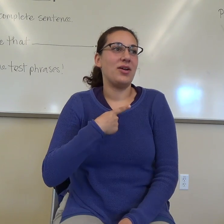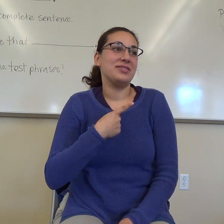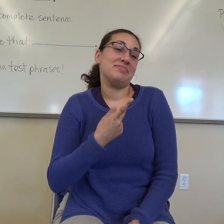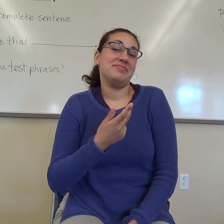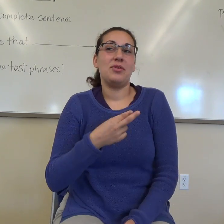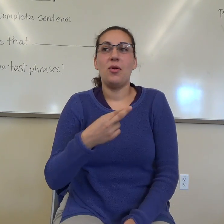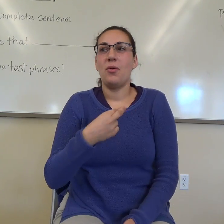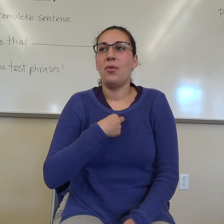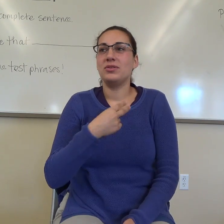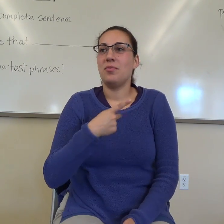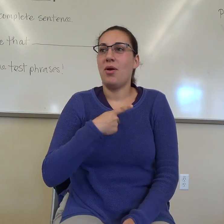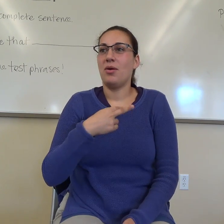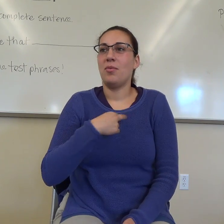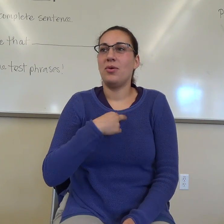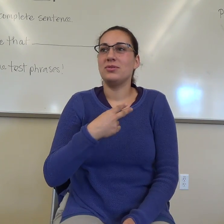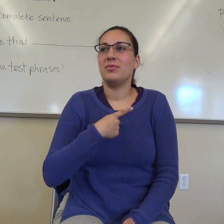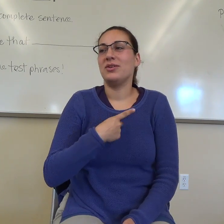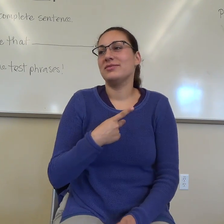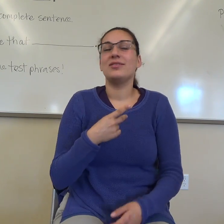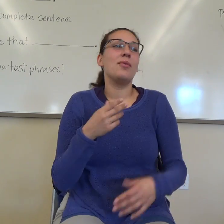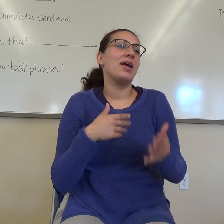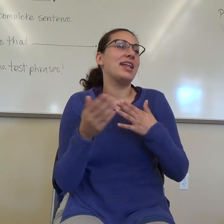way? I knew that she was.